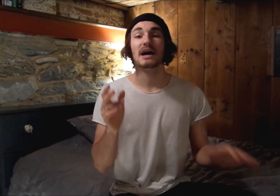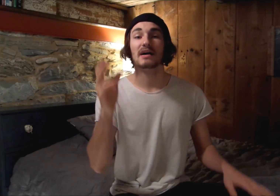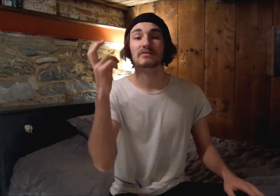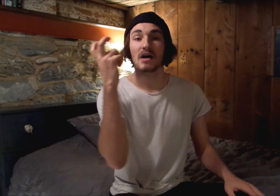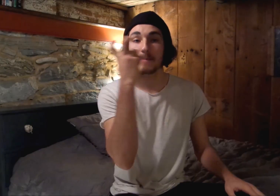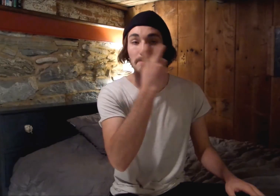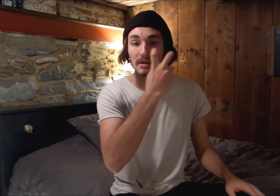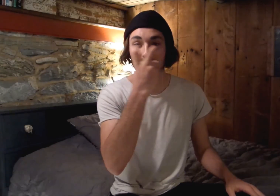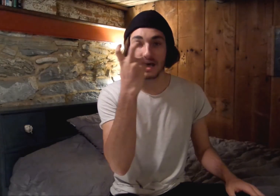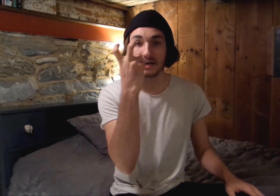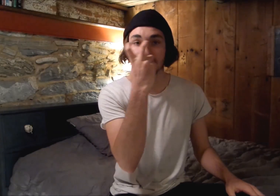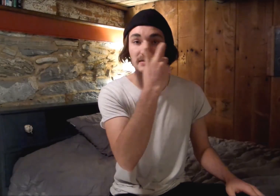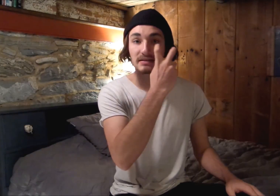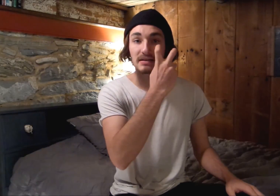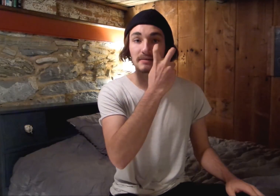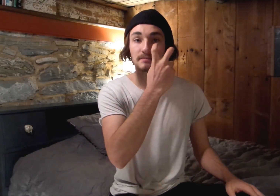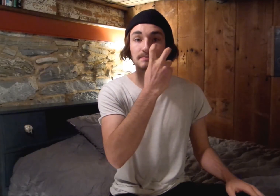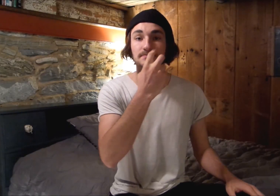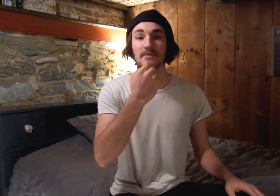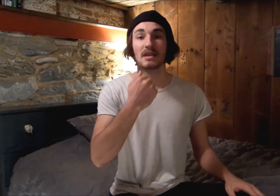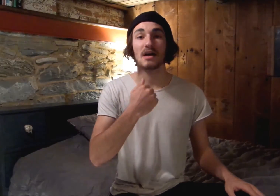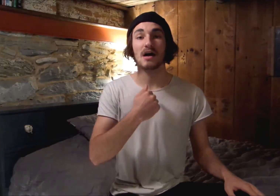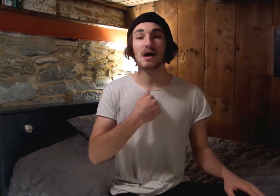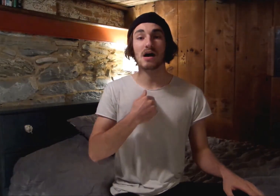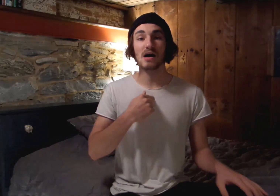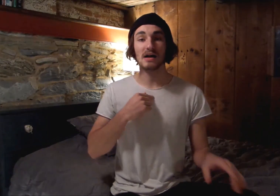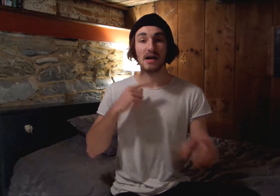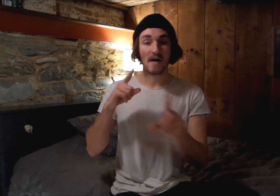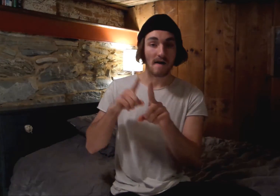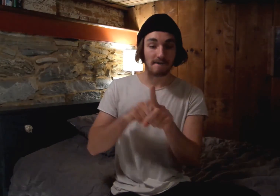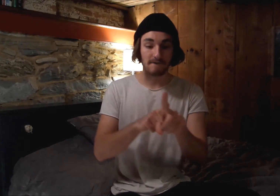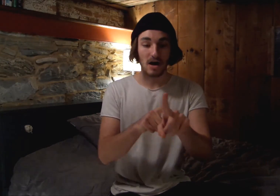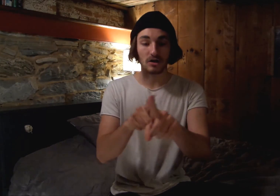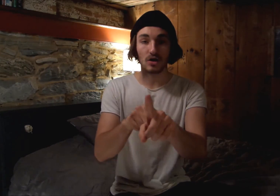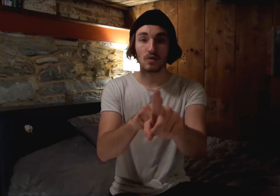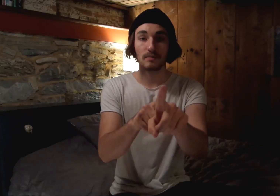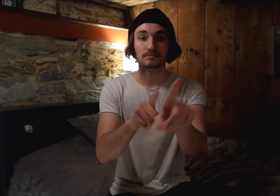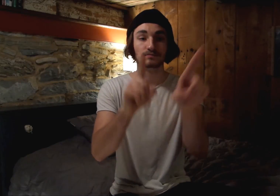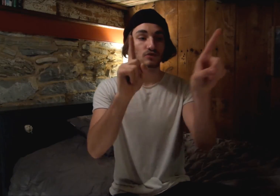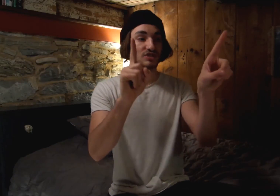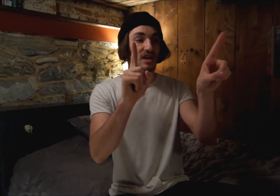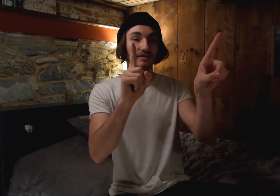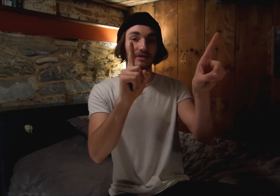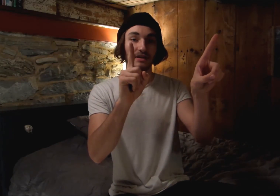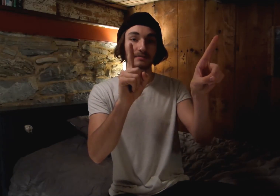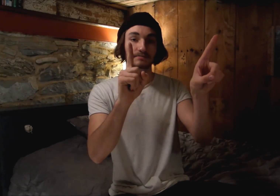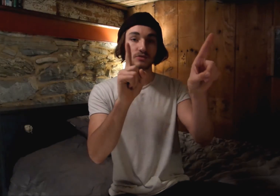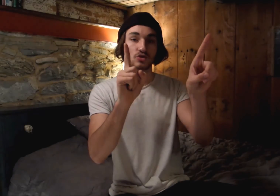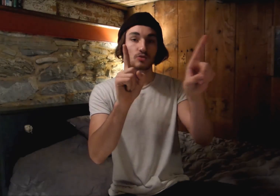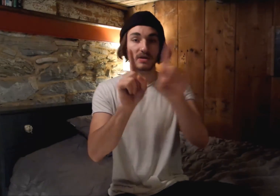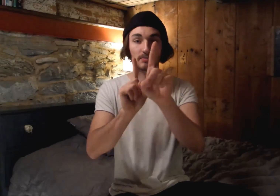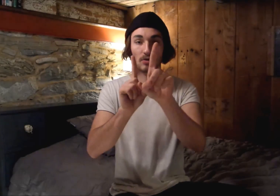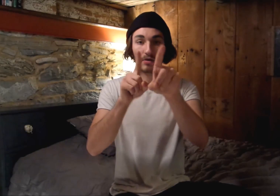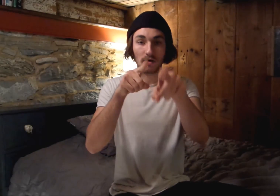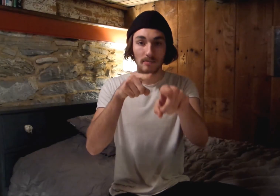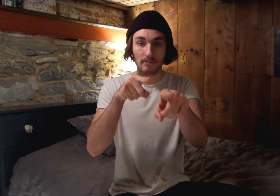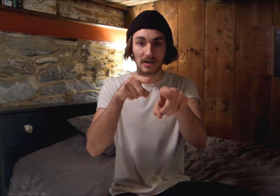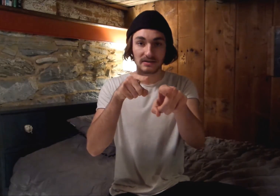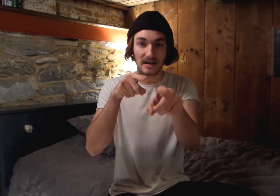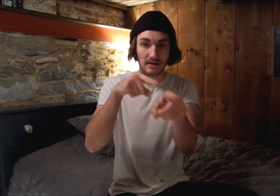have blindly, I follow, just kind of like 2 people bent